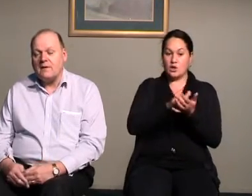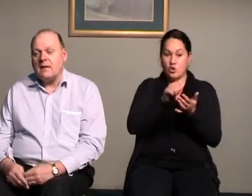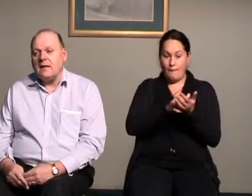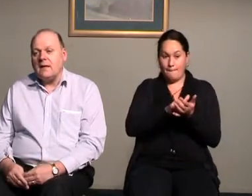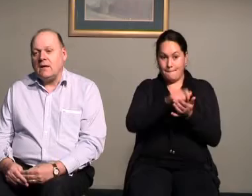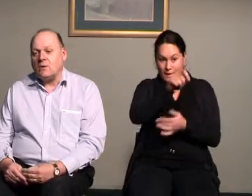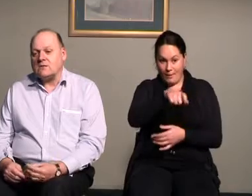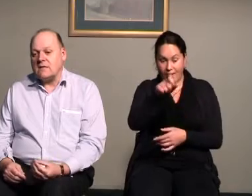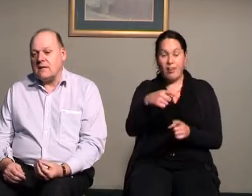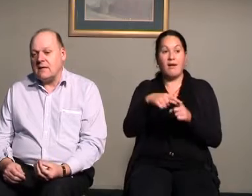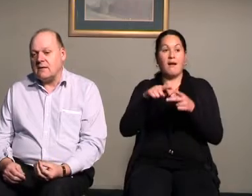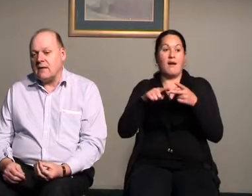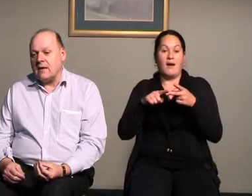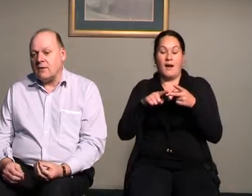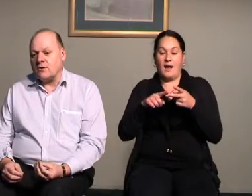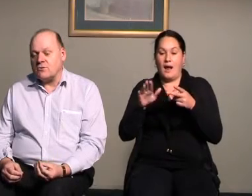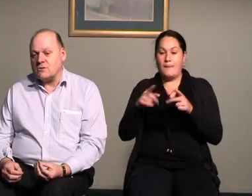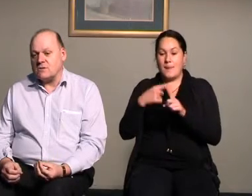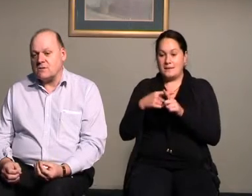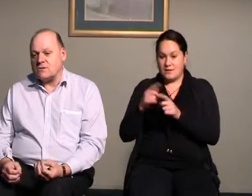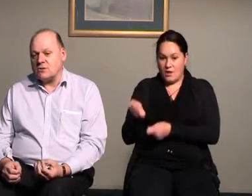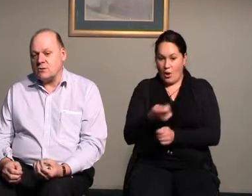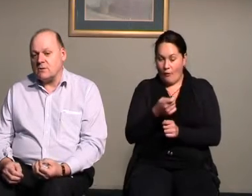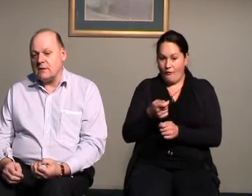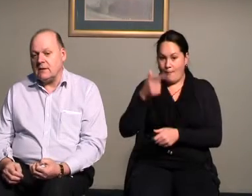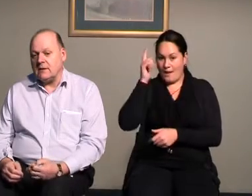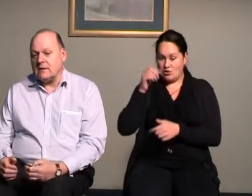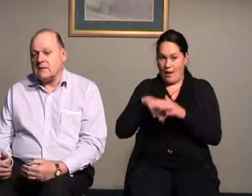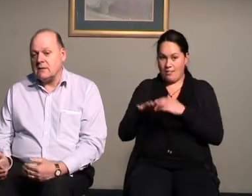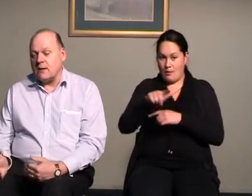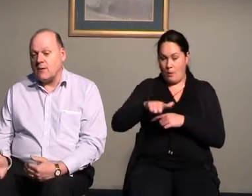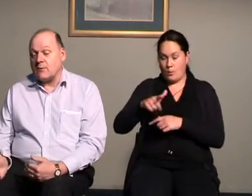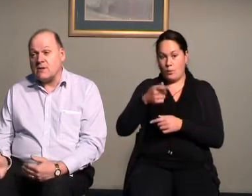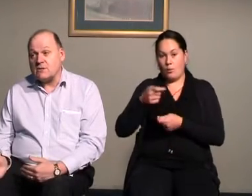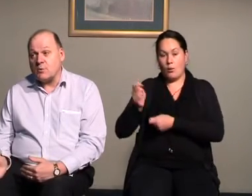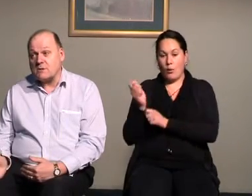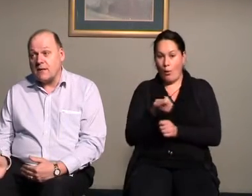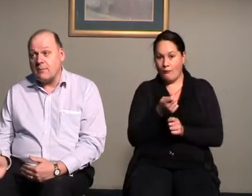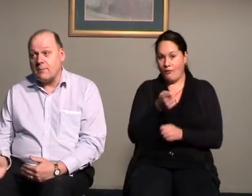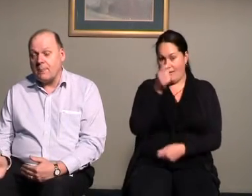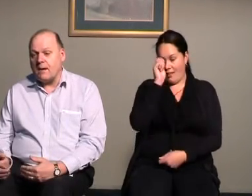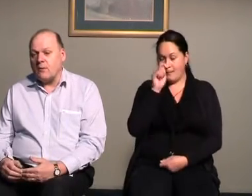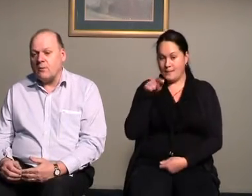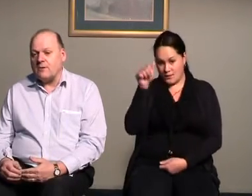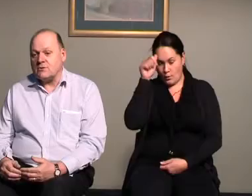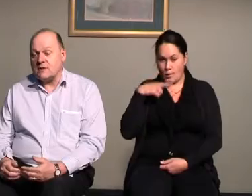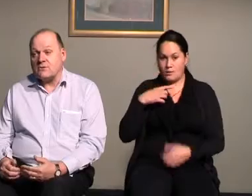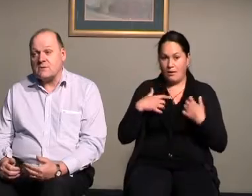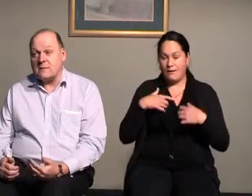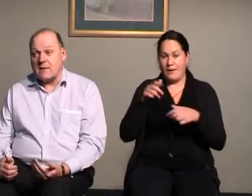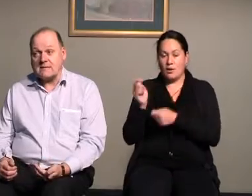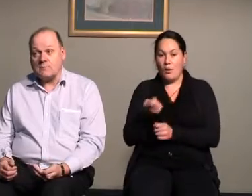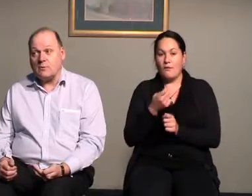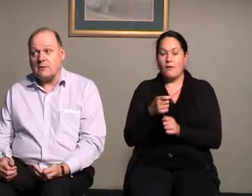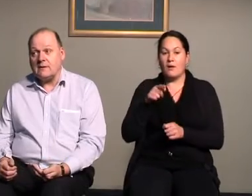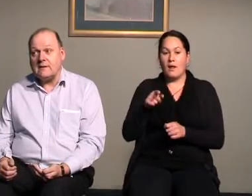golf. He also then got introduced to the Recreation Sports Club, where he took an